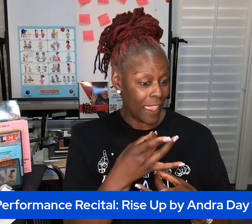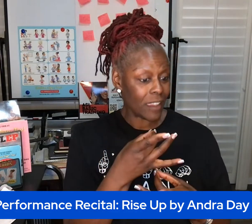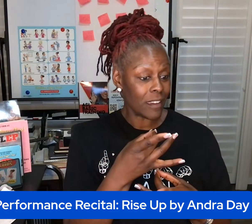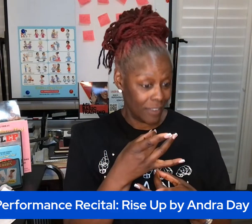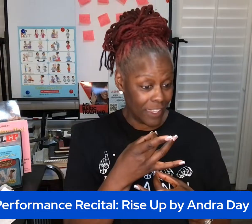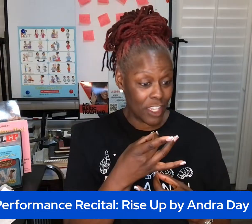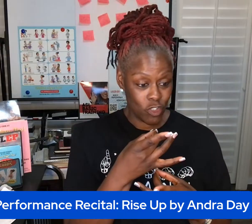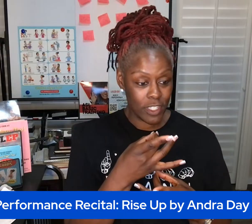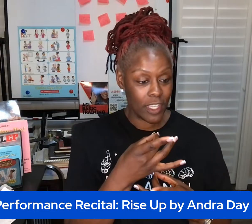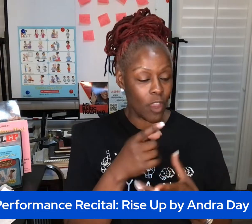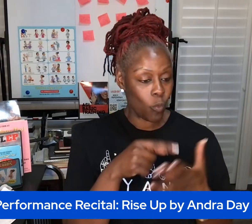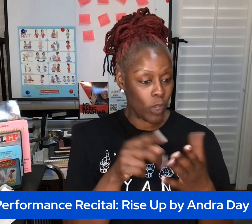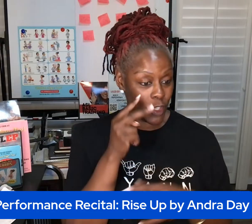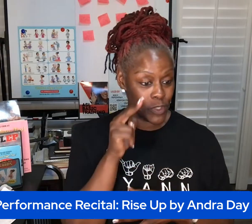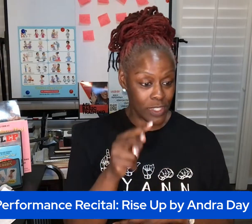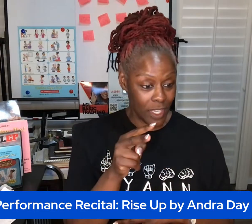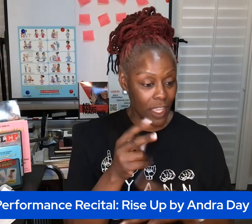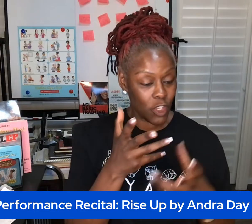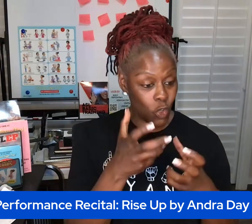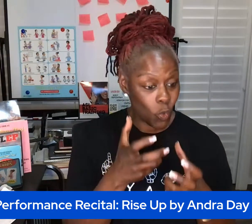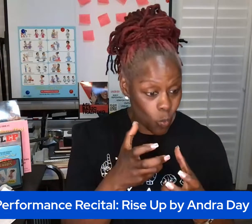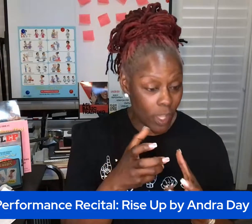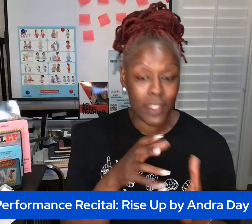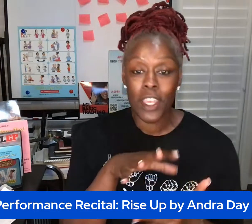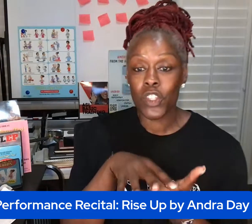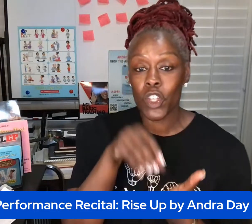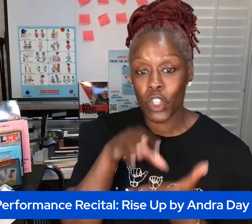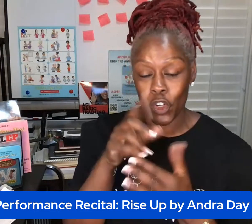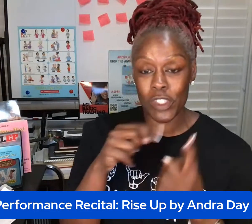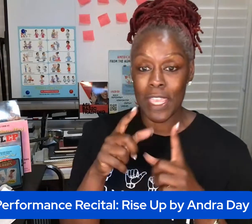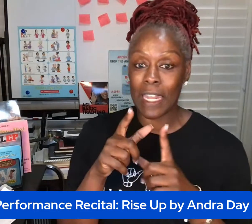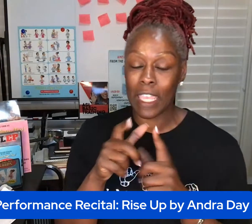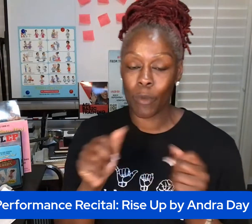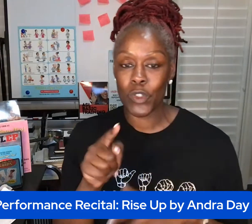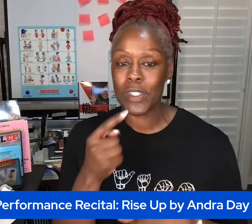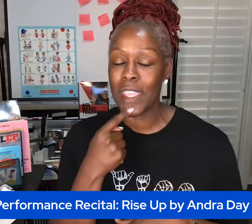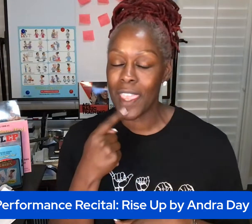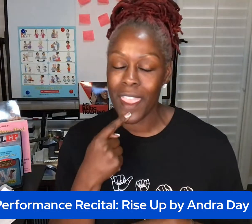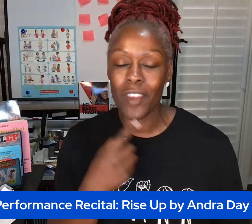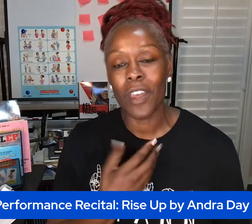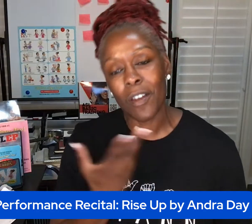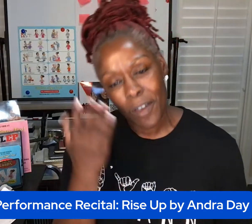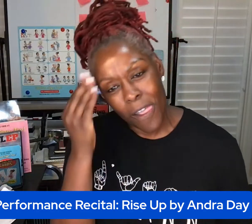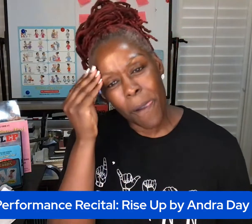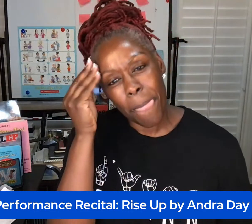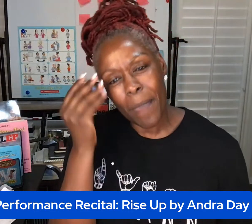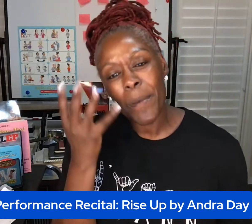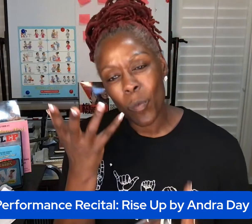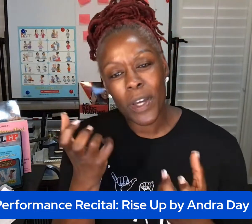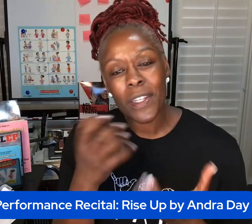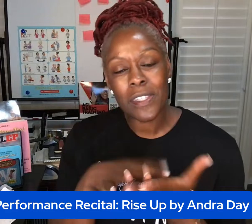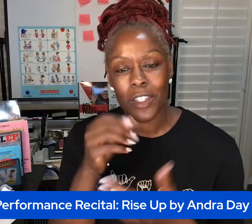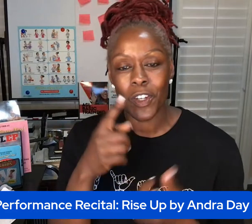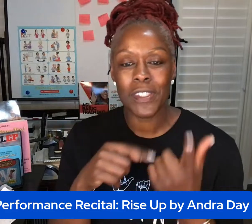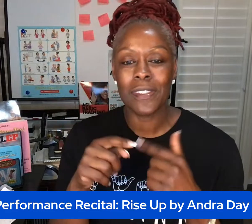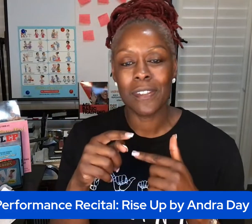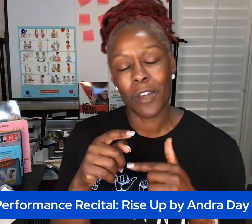like and interested in what you see and you want to learn sign language, you say, hey, I've been wanting to learn,